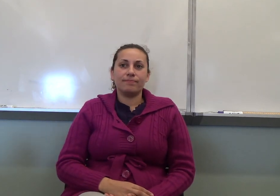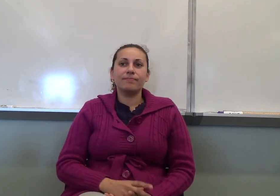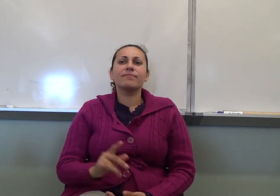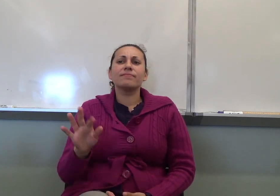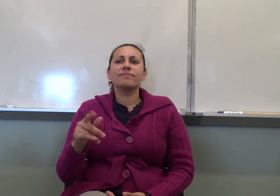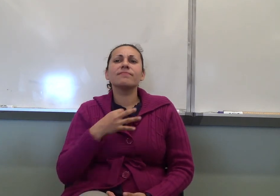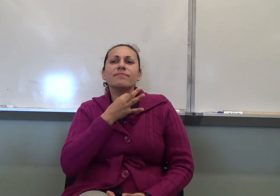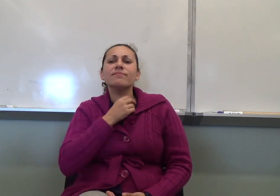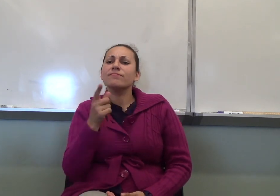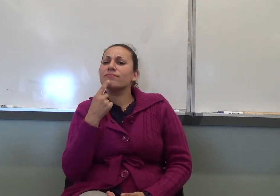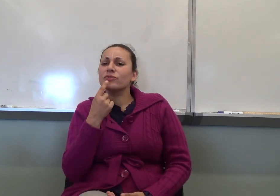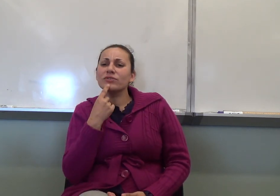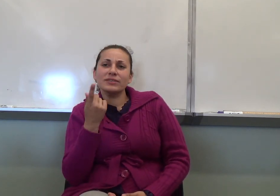Go ahead.